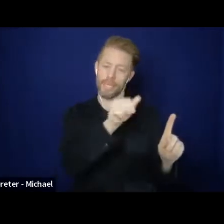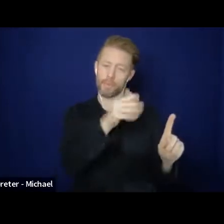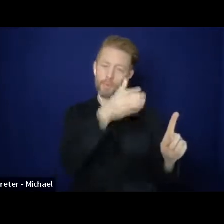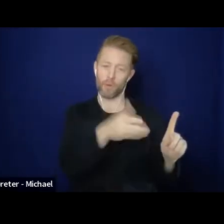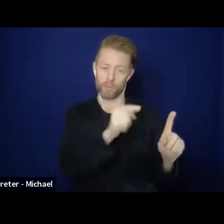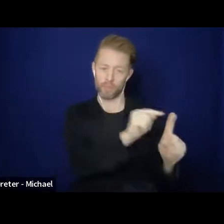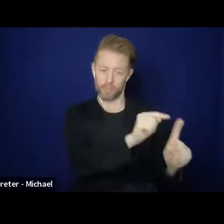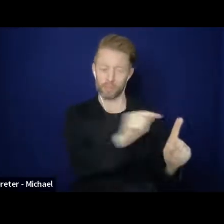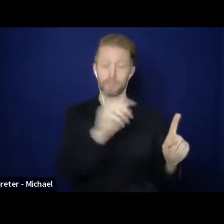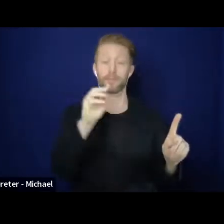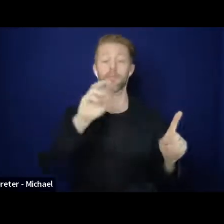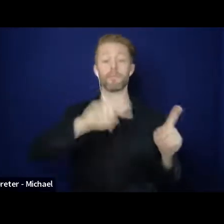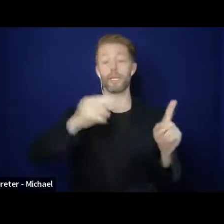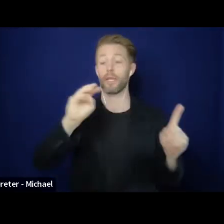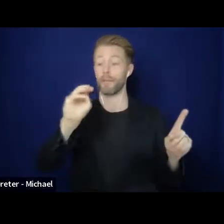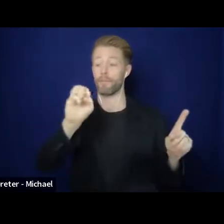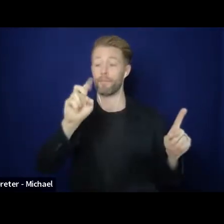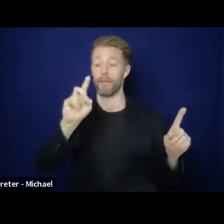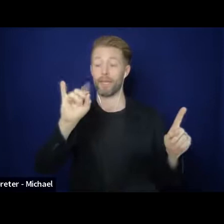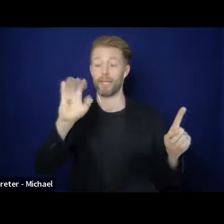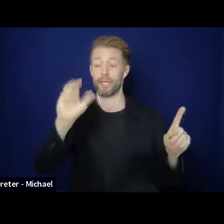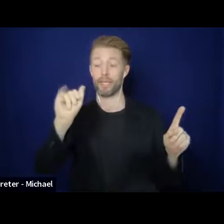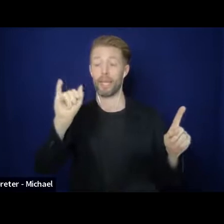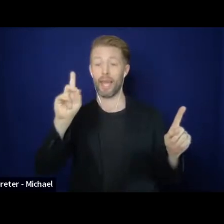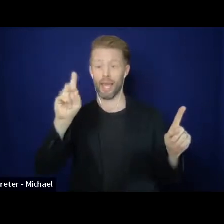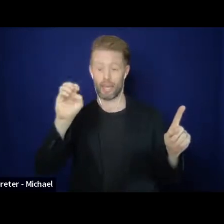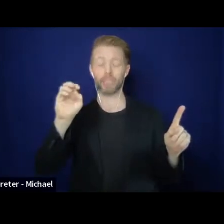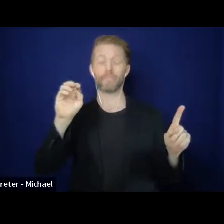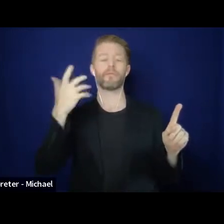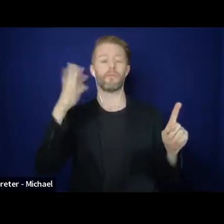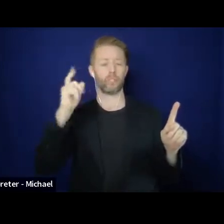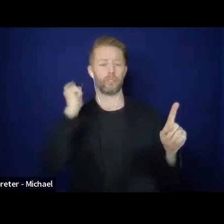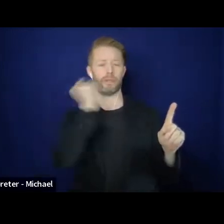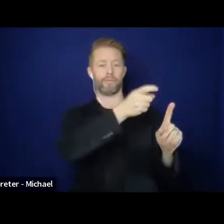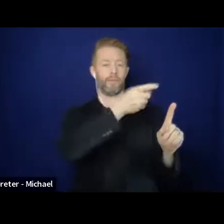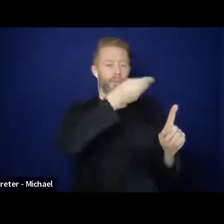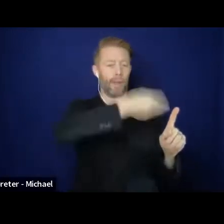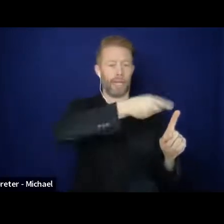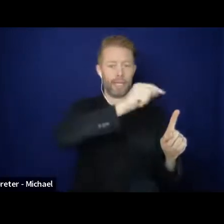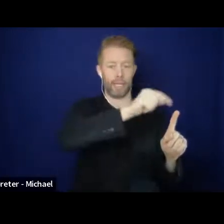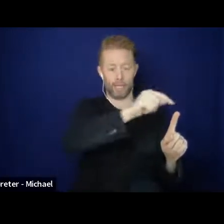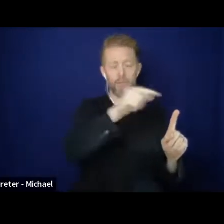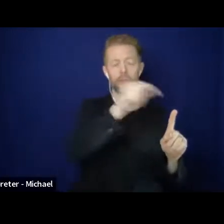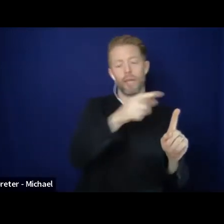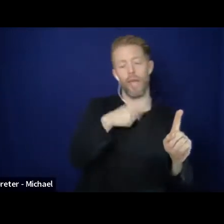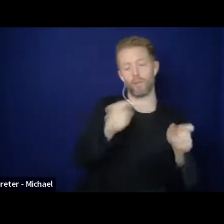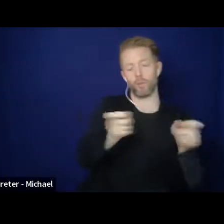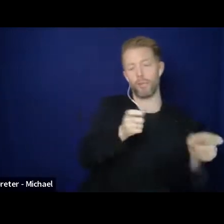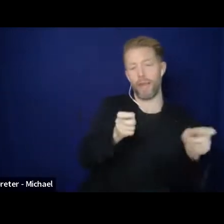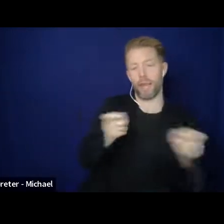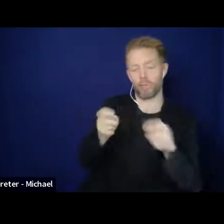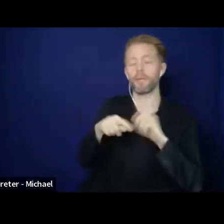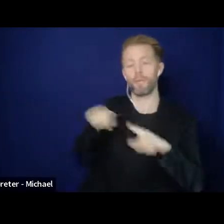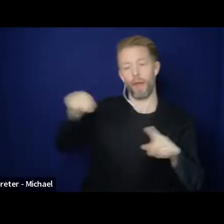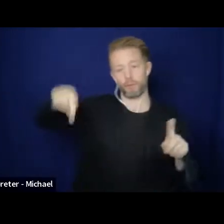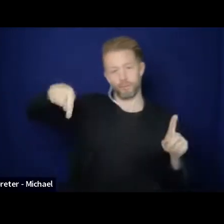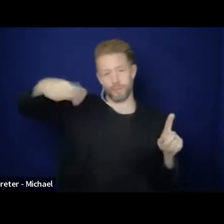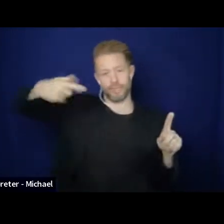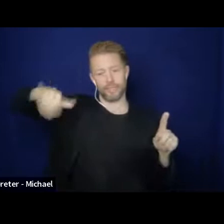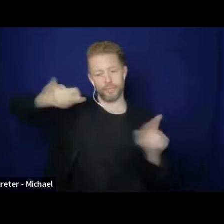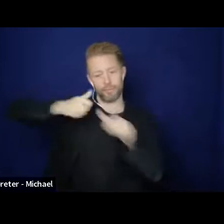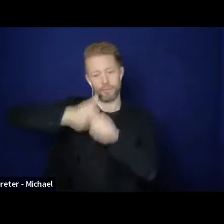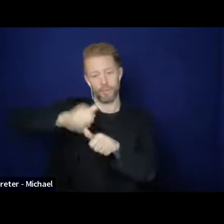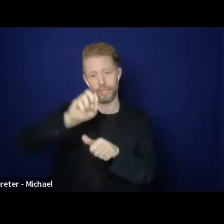that Medicaid has given them the money to be able to manage who their care workers are, but they still have to comply with EVV requirements.